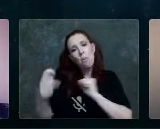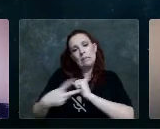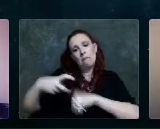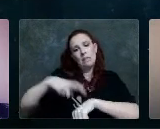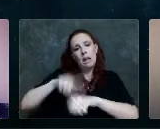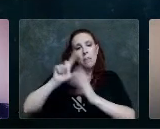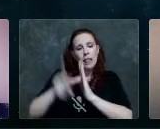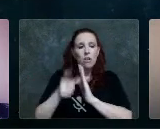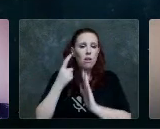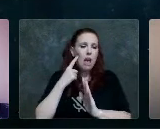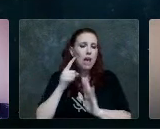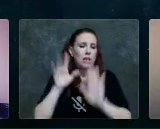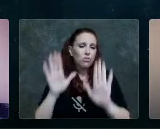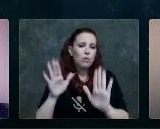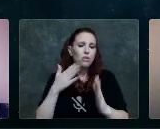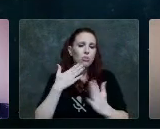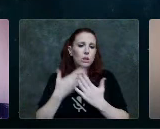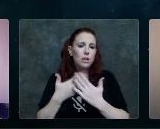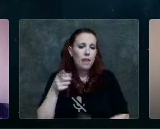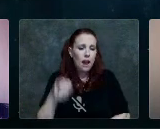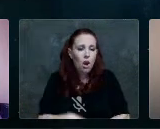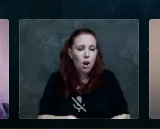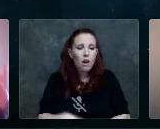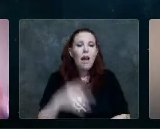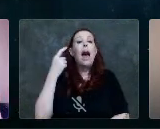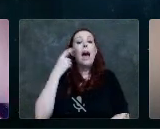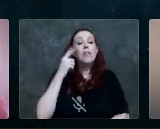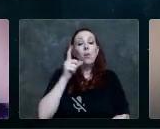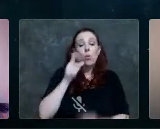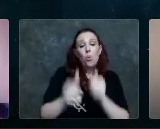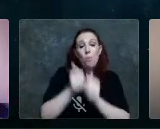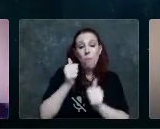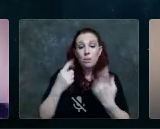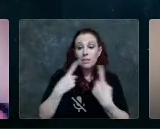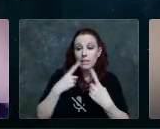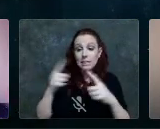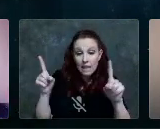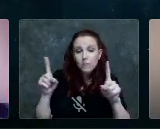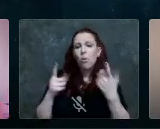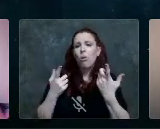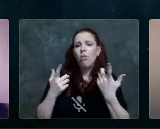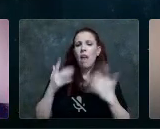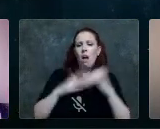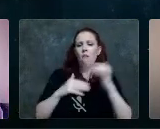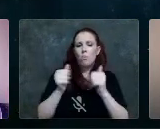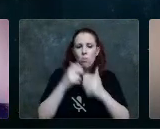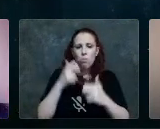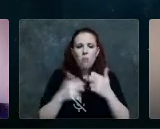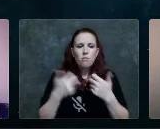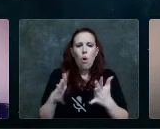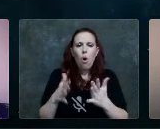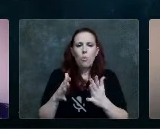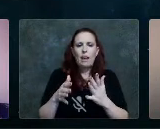think that's good. I think it's good to get there. I think candidates who are the most successful, they're comfortable with the problems they're already being asked, so they don't need to go that deep.